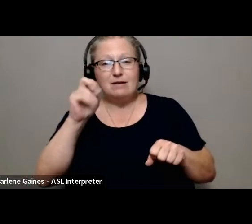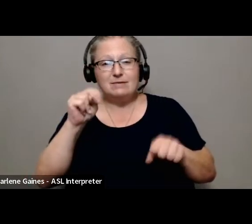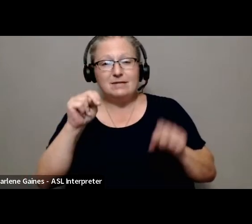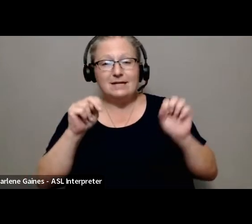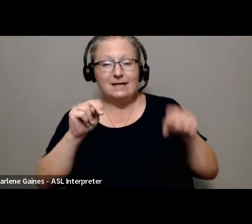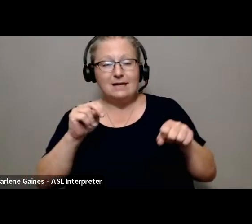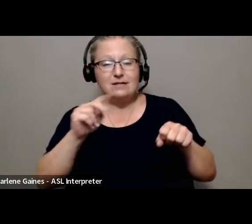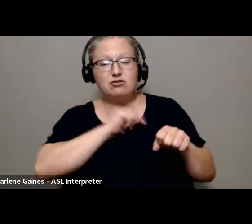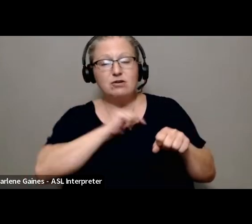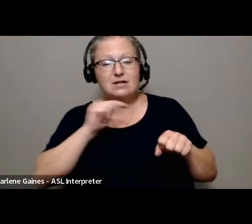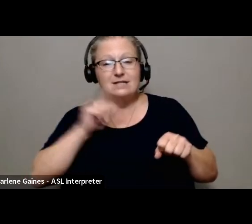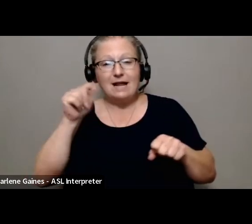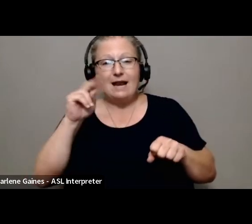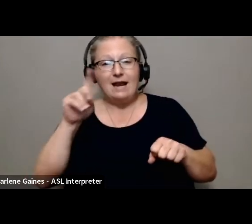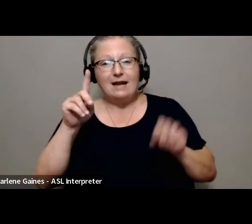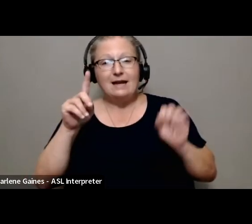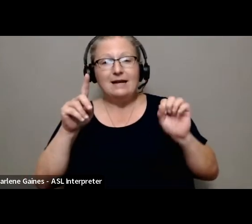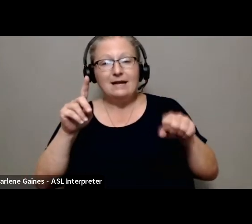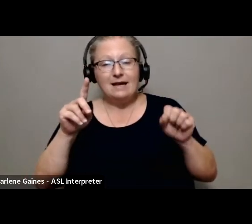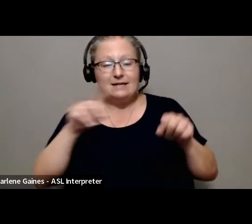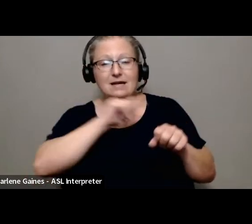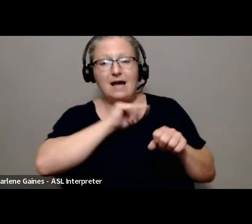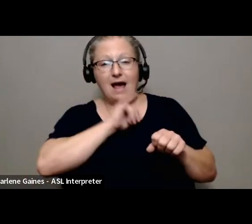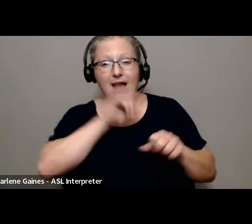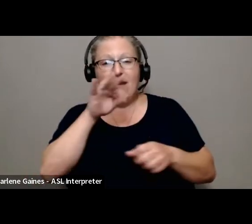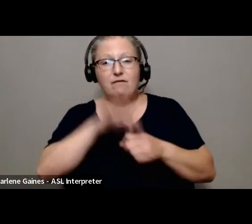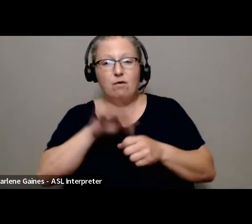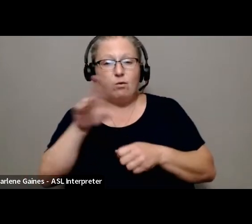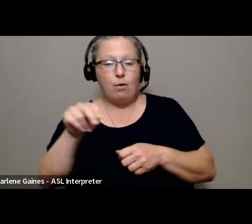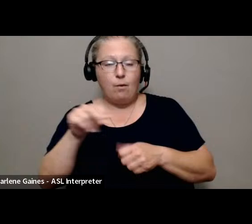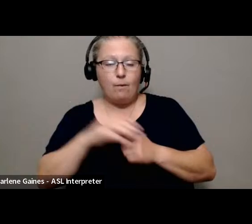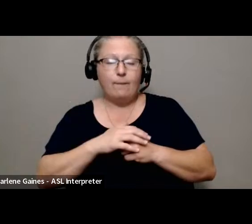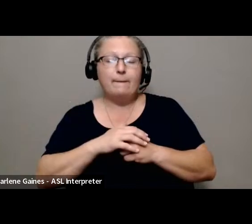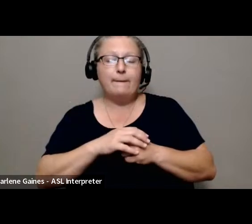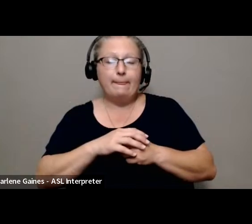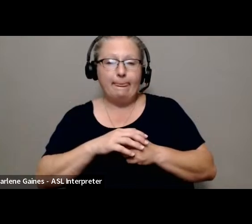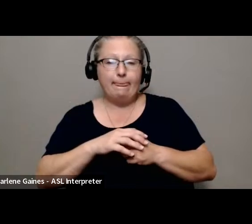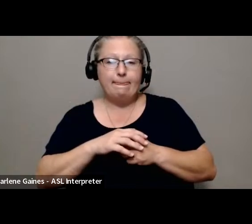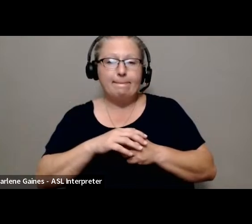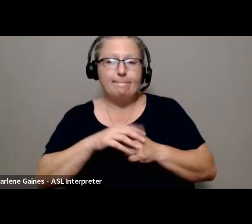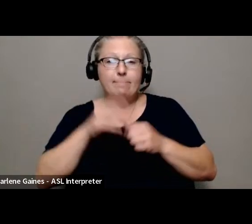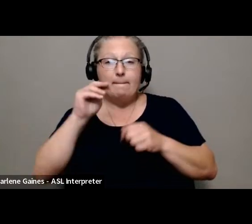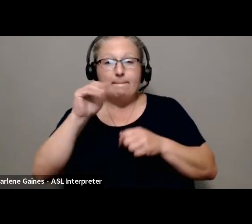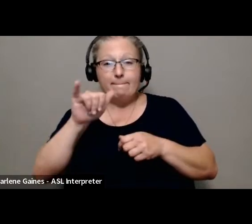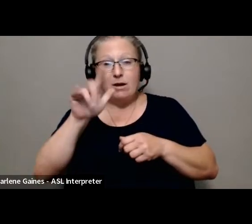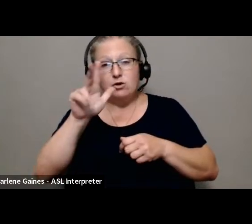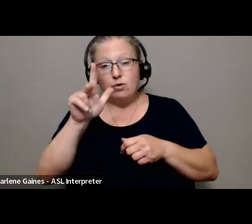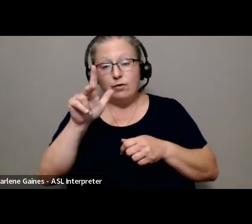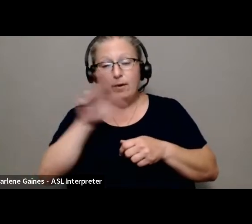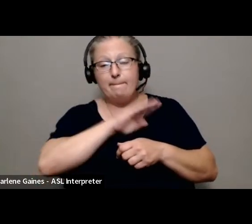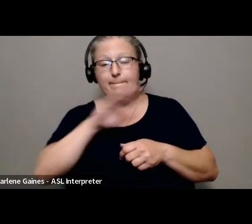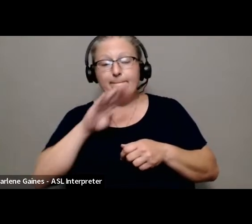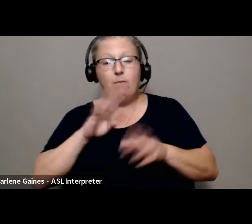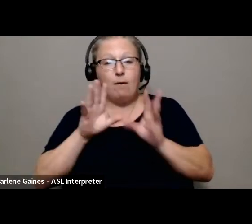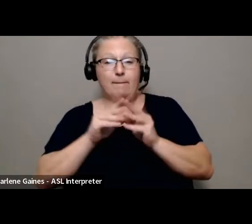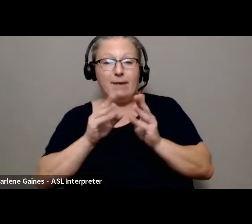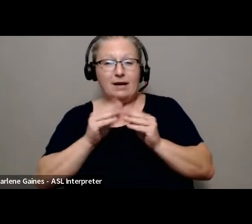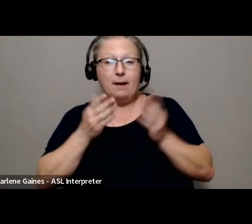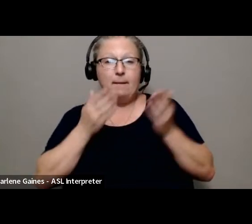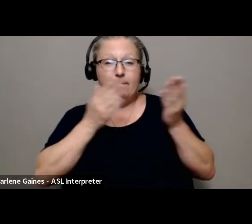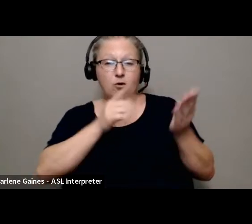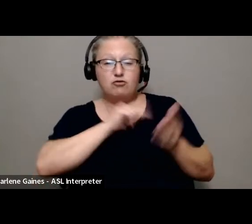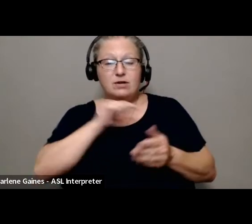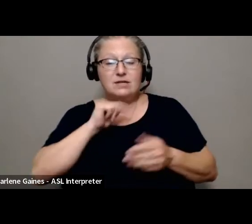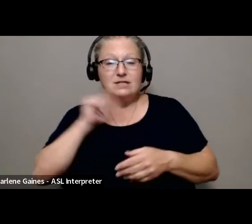yes. Trustee Land, yes. And I voted no. At the May 23rd board meeting, upon the motion of